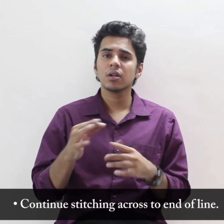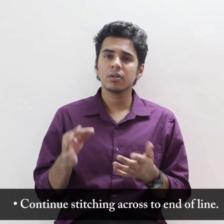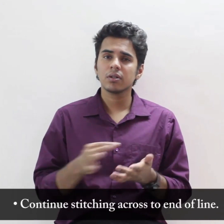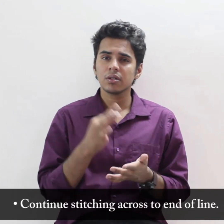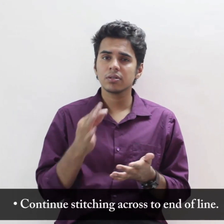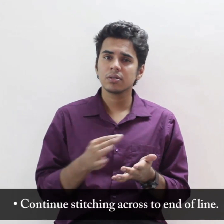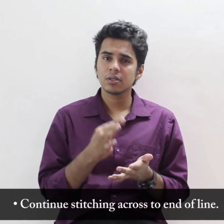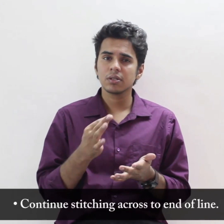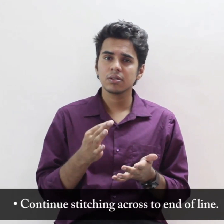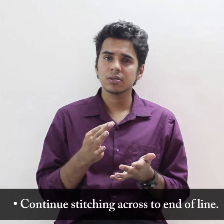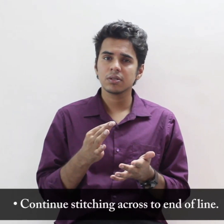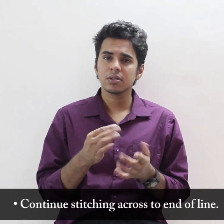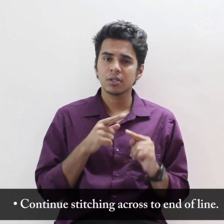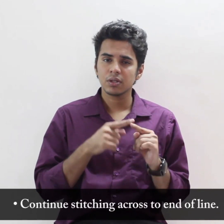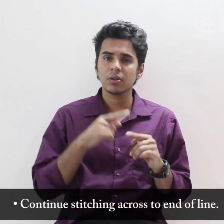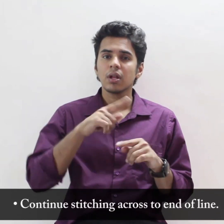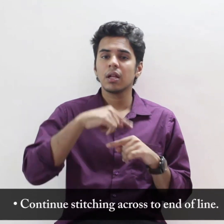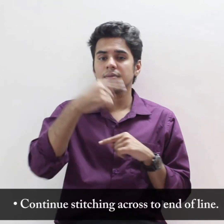Continue stitching across to end of line.